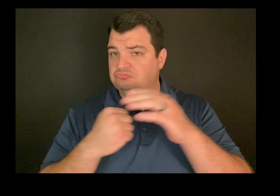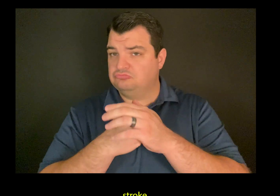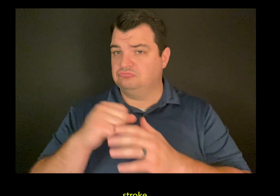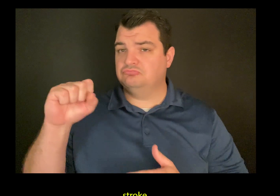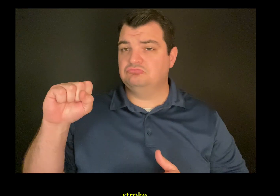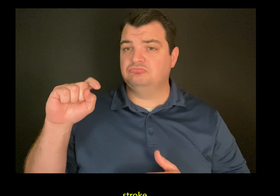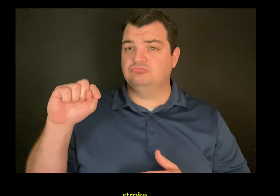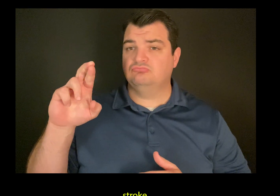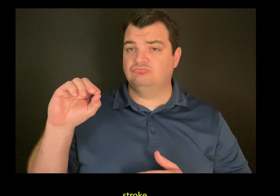stroke,